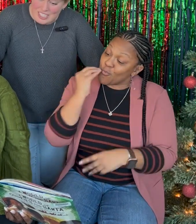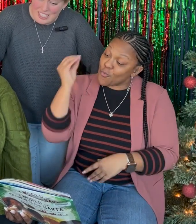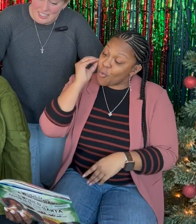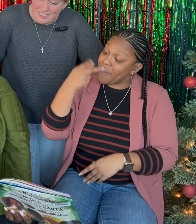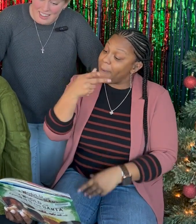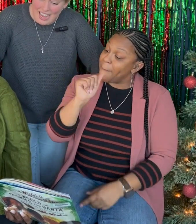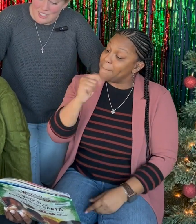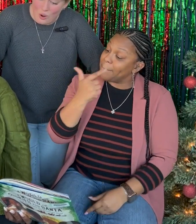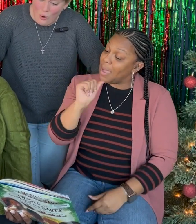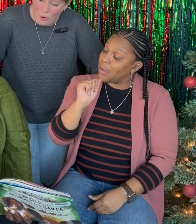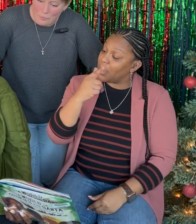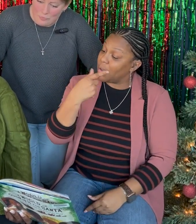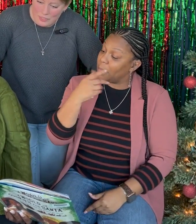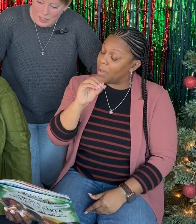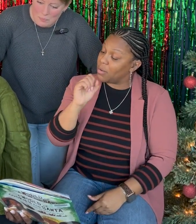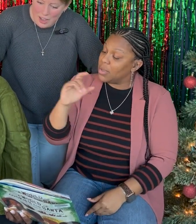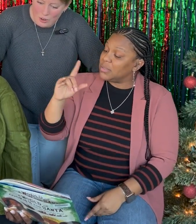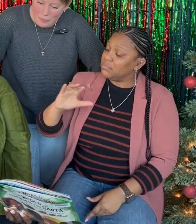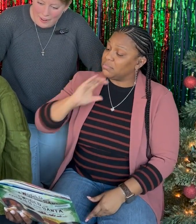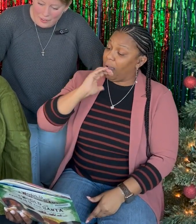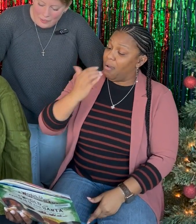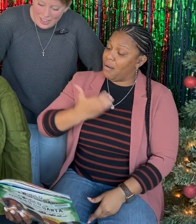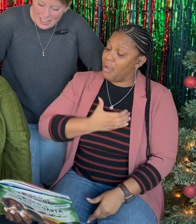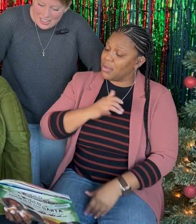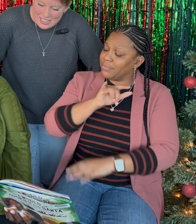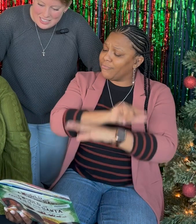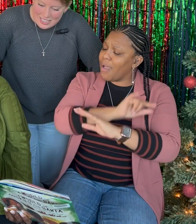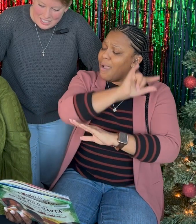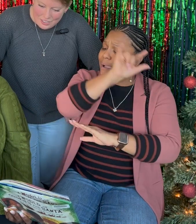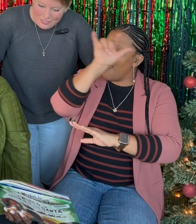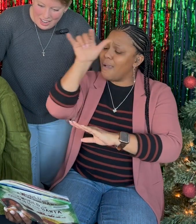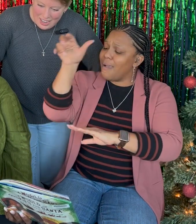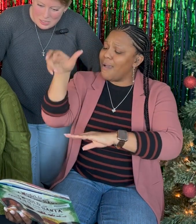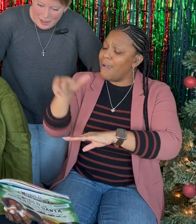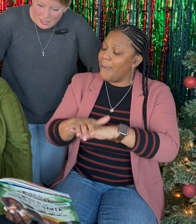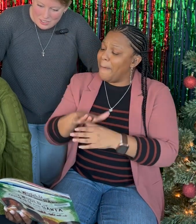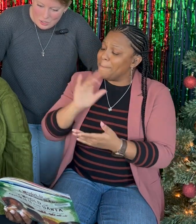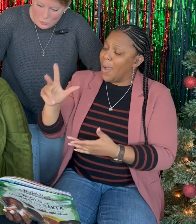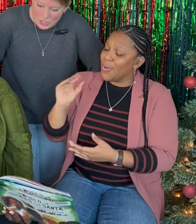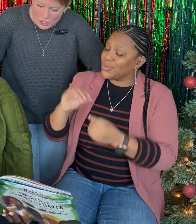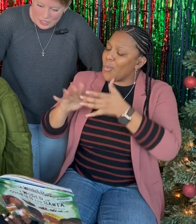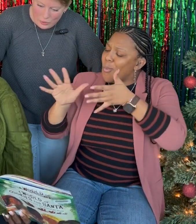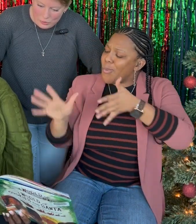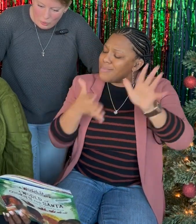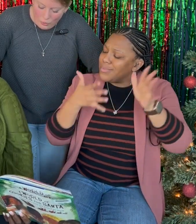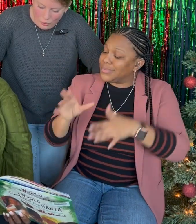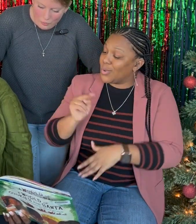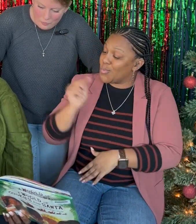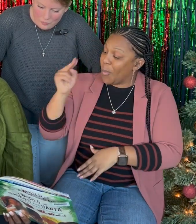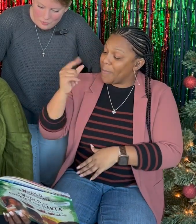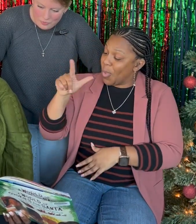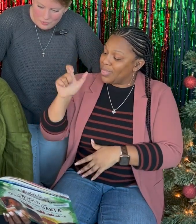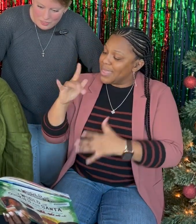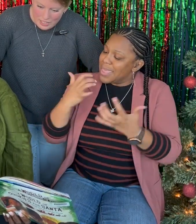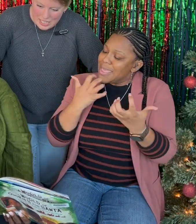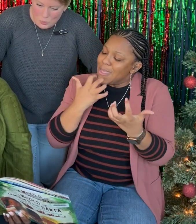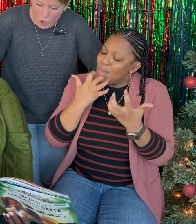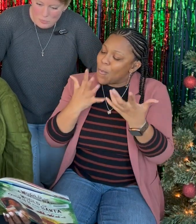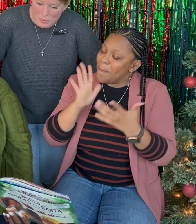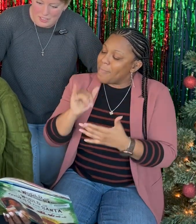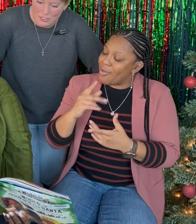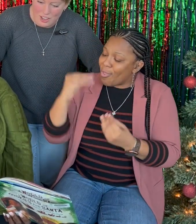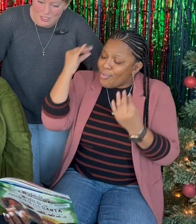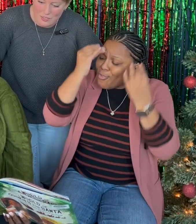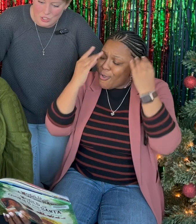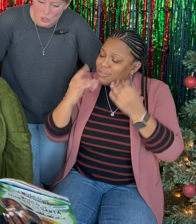After visiting the last home in Pago Pago, Santa flies back to the wintry North Pole. He's